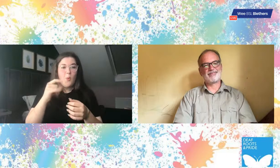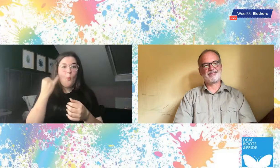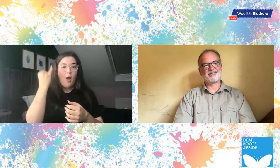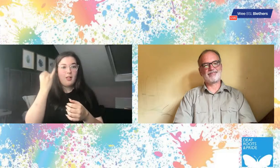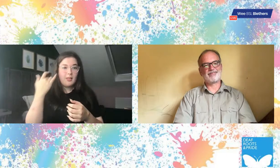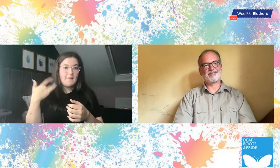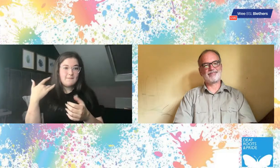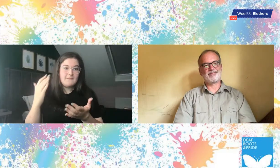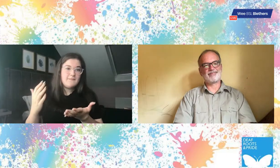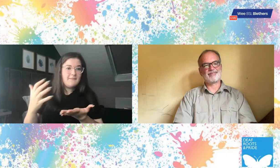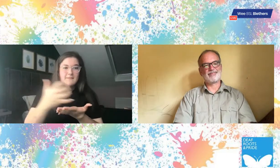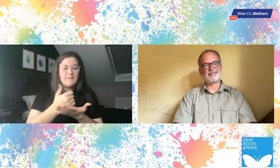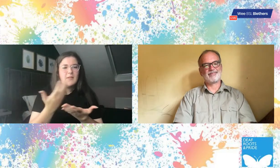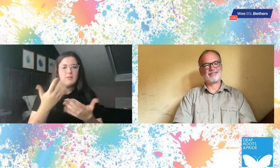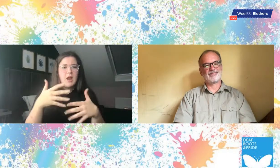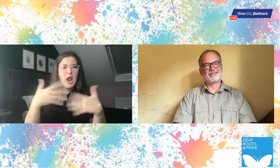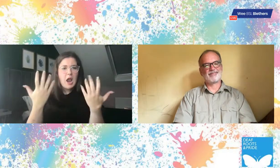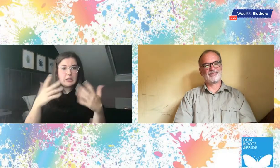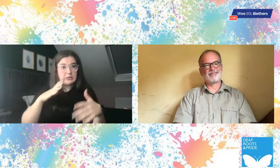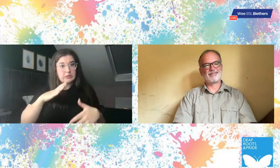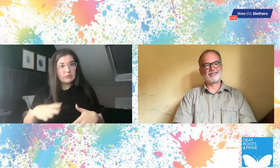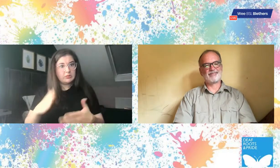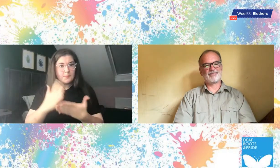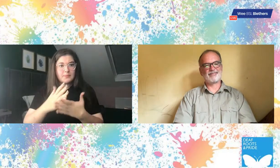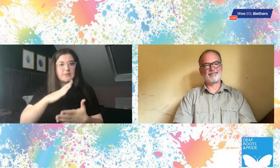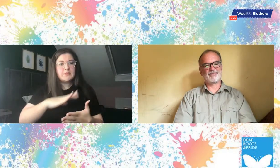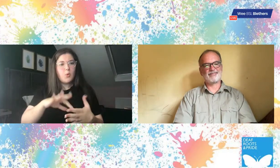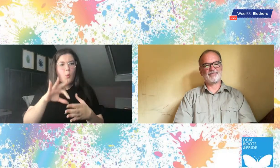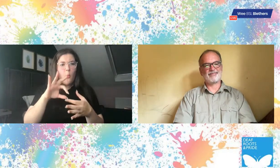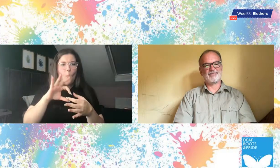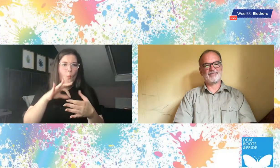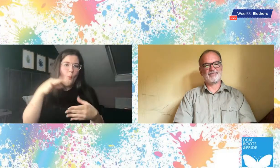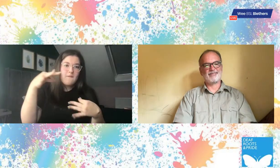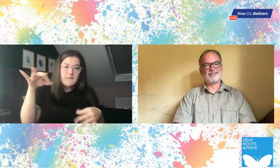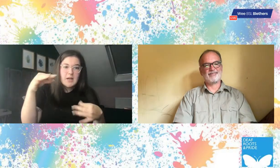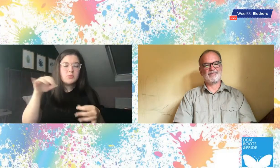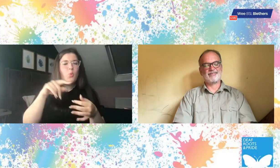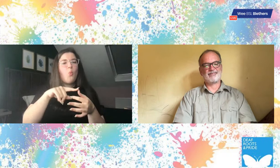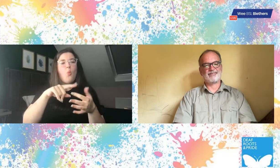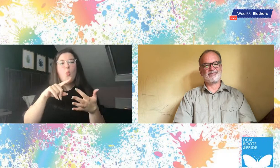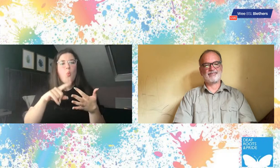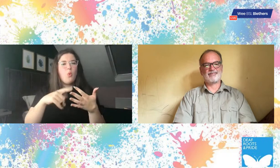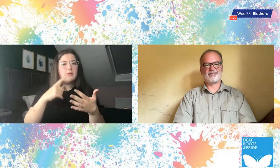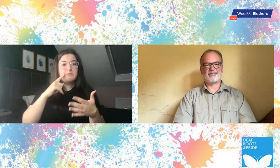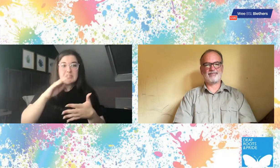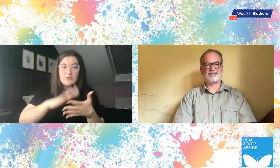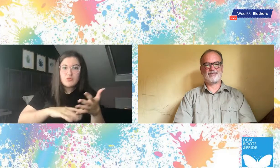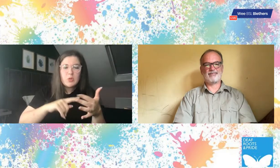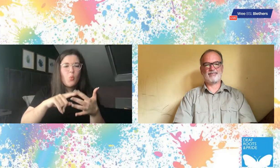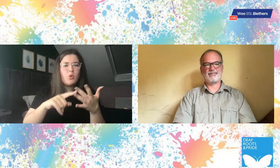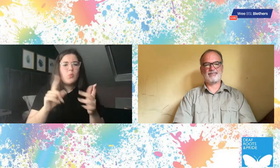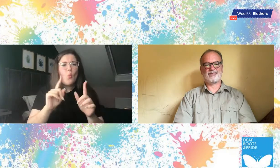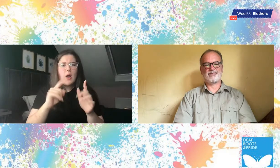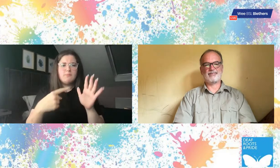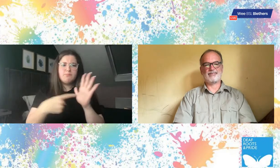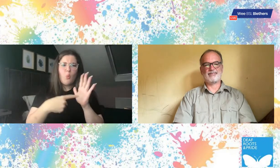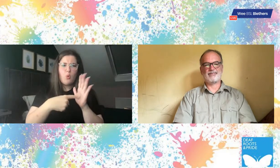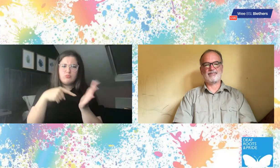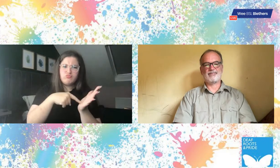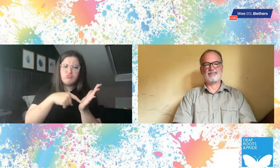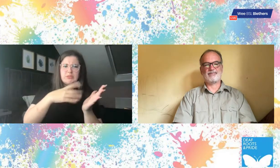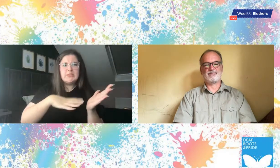animals. That's fabulous. So, wildlife conservation, do you need any